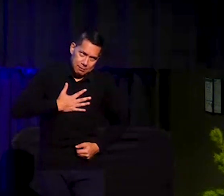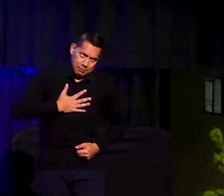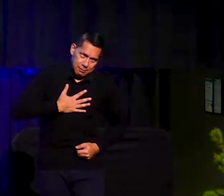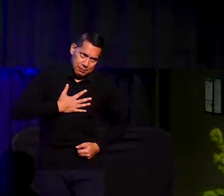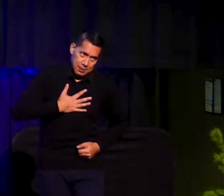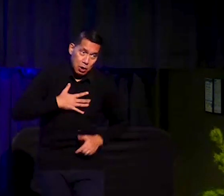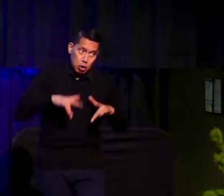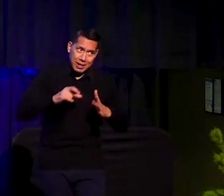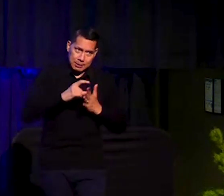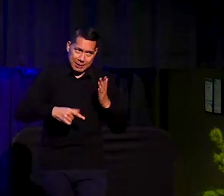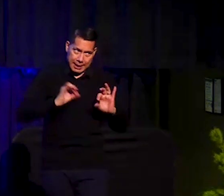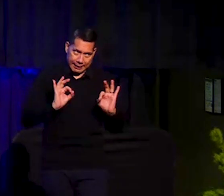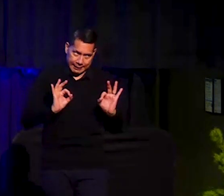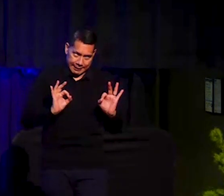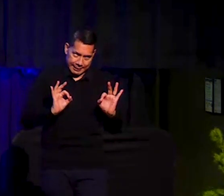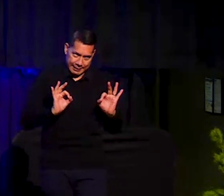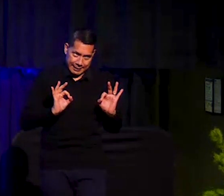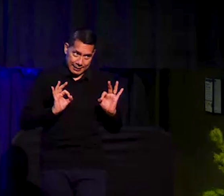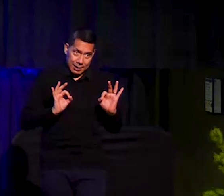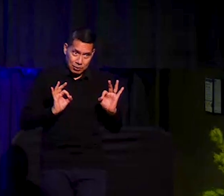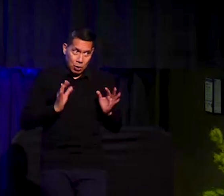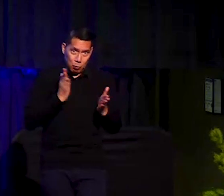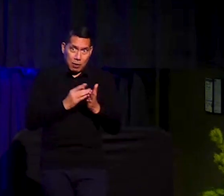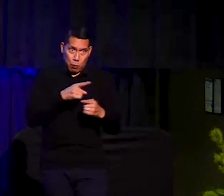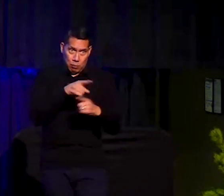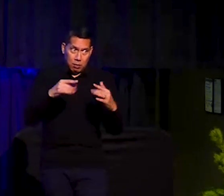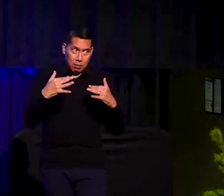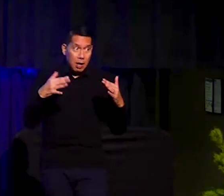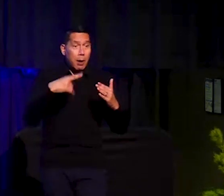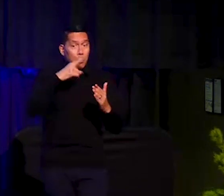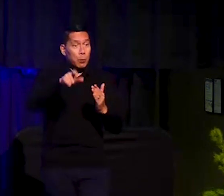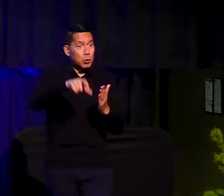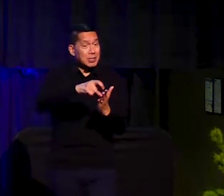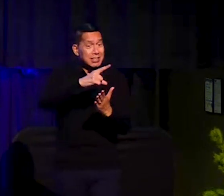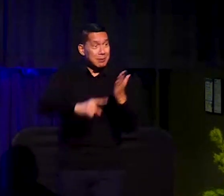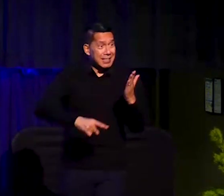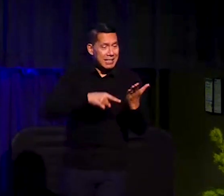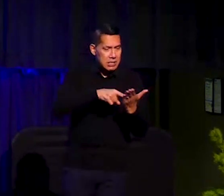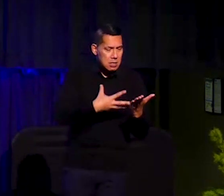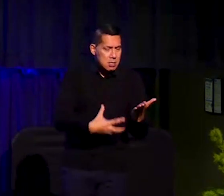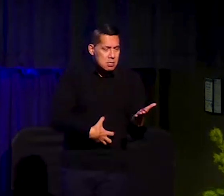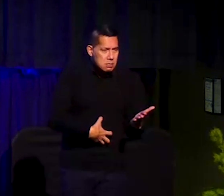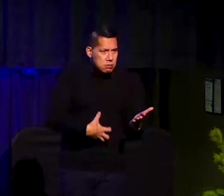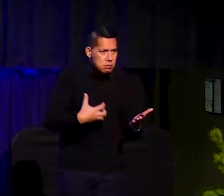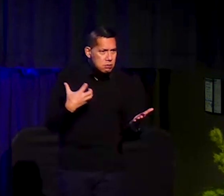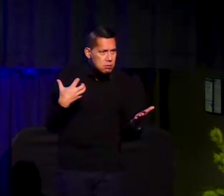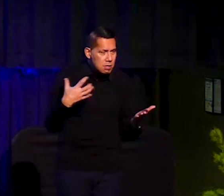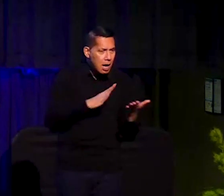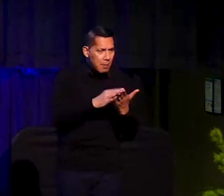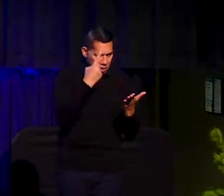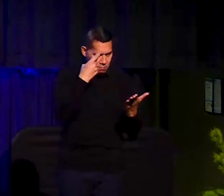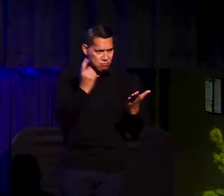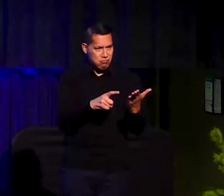have a disability, this is a momentary annoyance. For someone with a disability, this could be a huge blocker. It just stops them from being